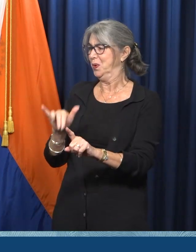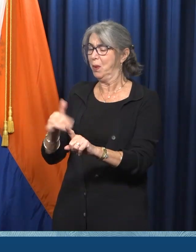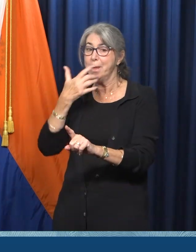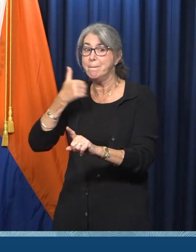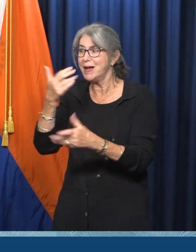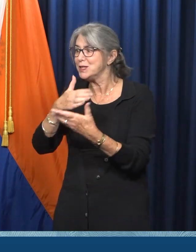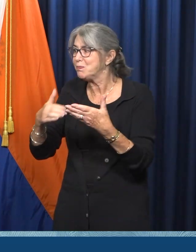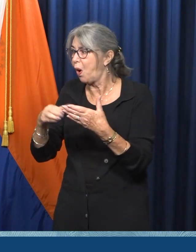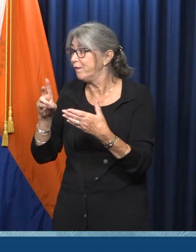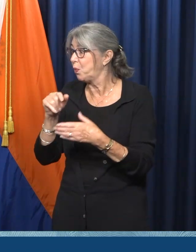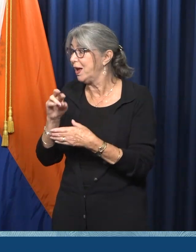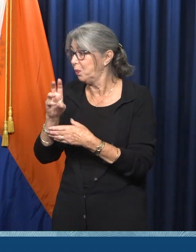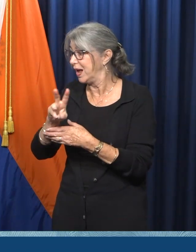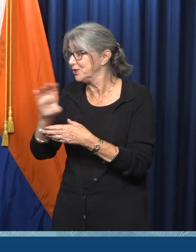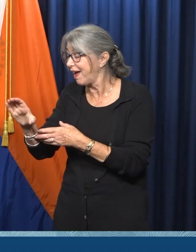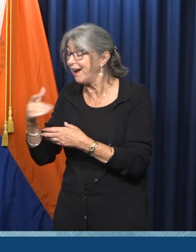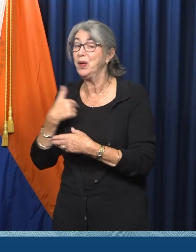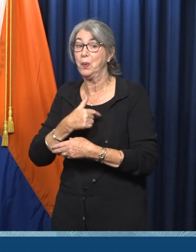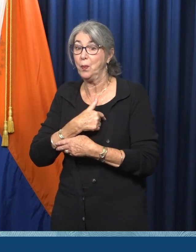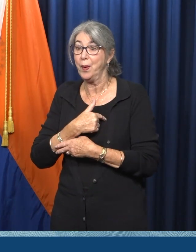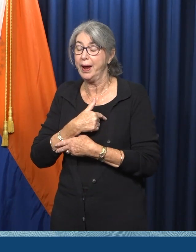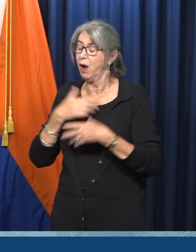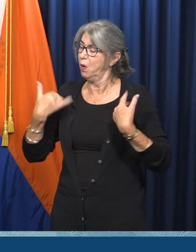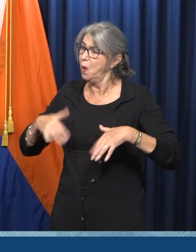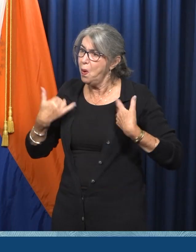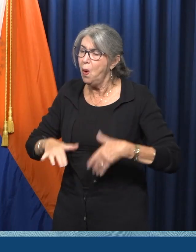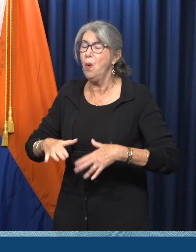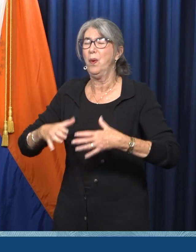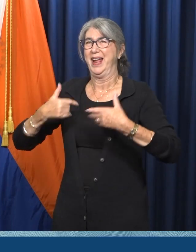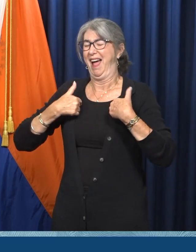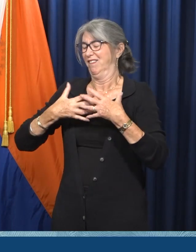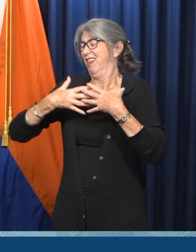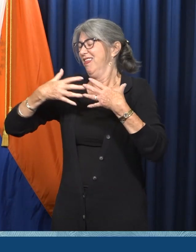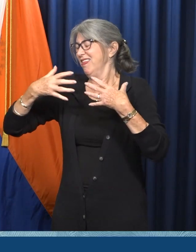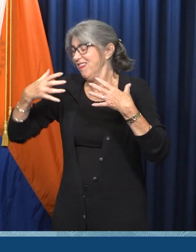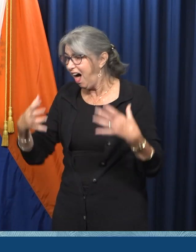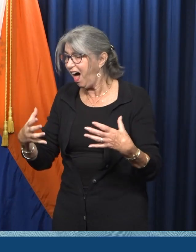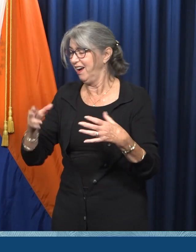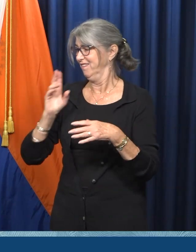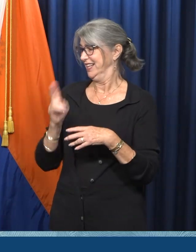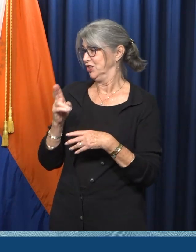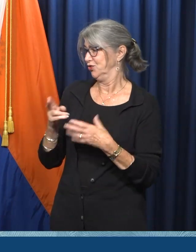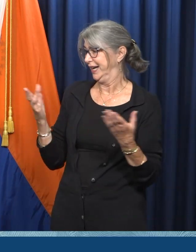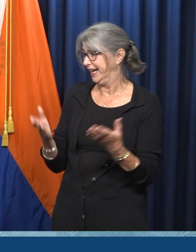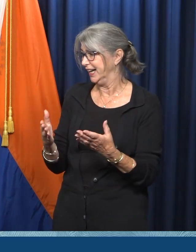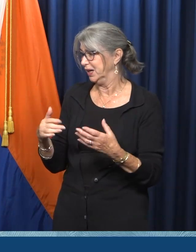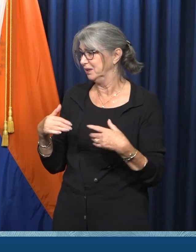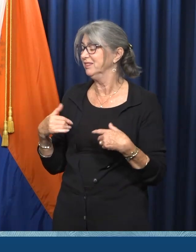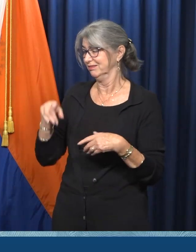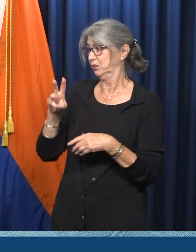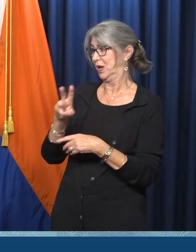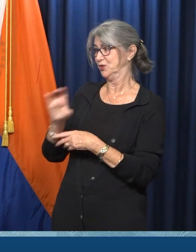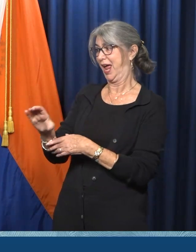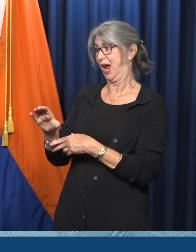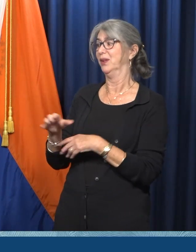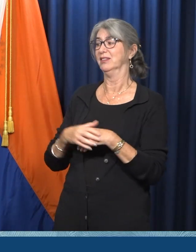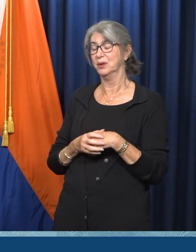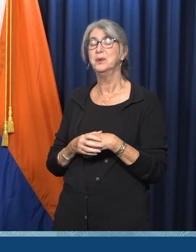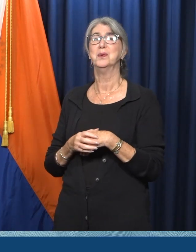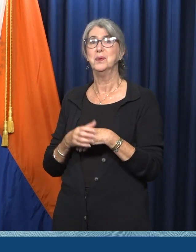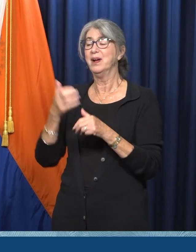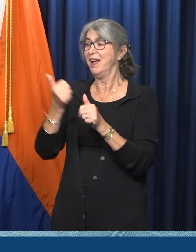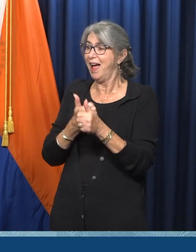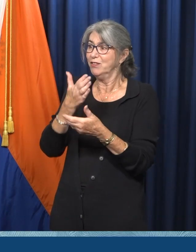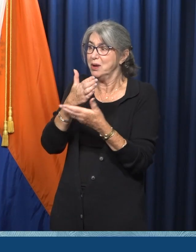best parts of Westchester County is we are steeped in history here in Westchester County.